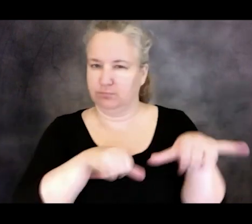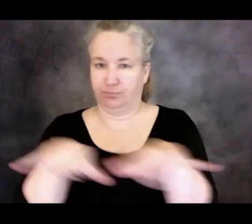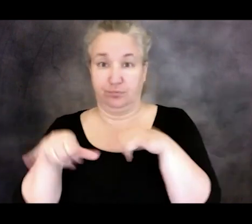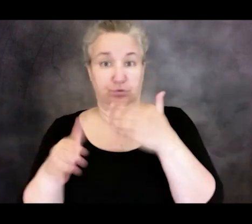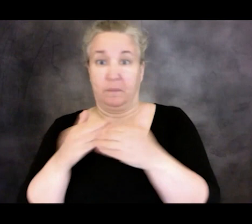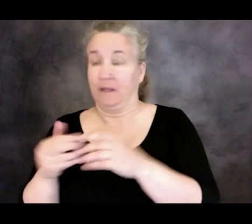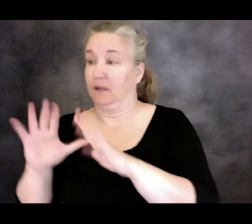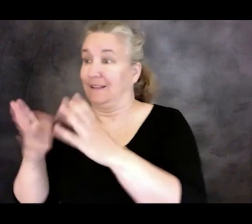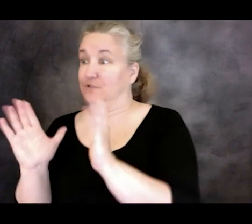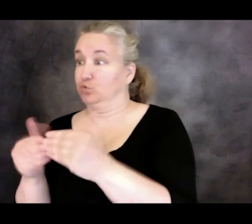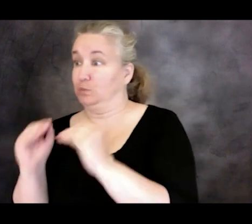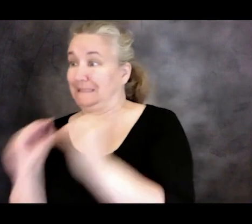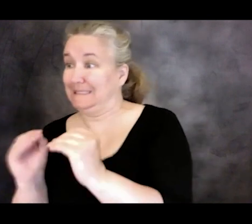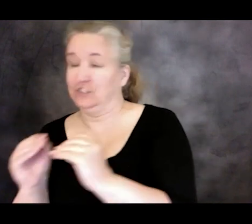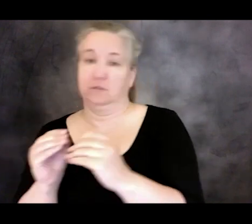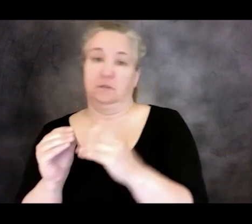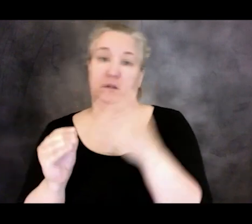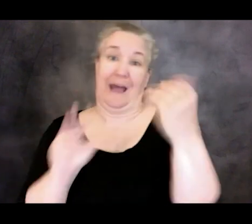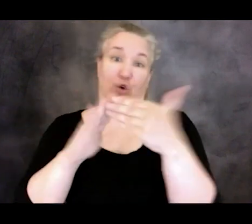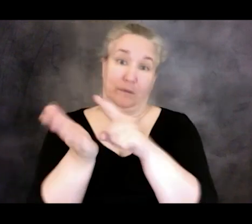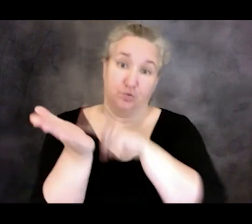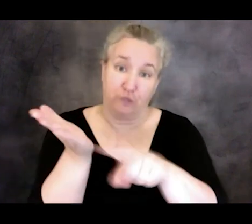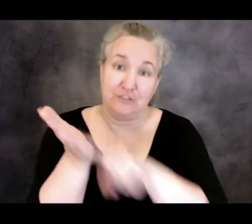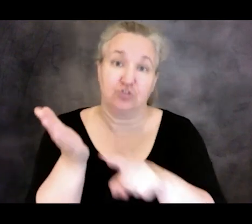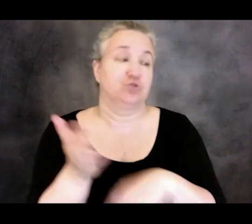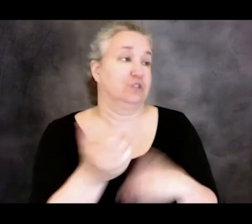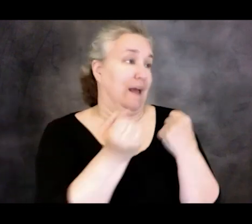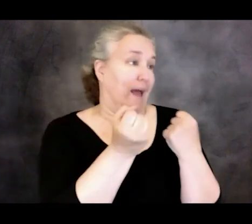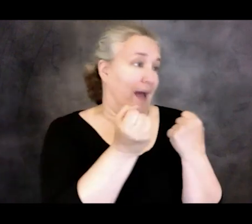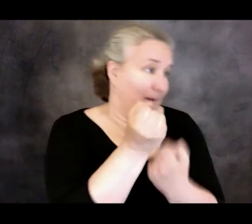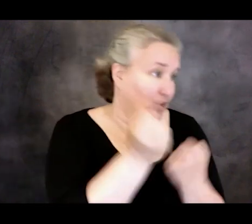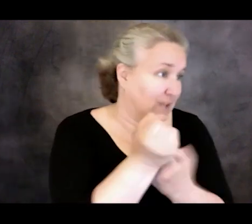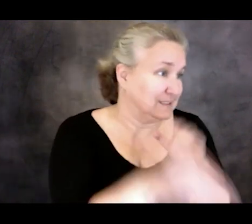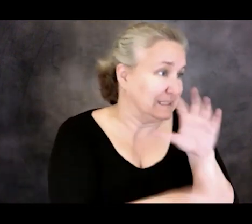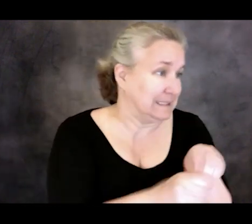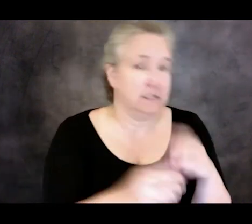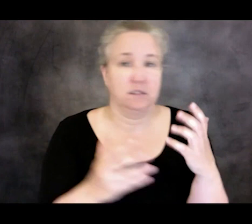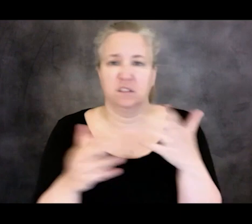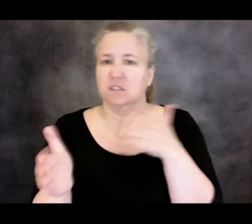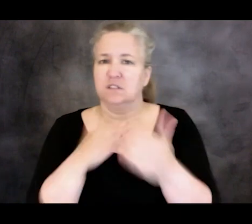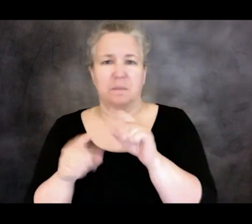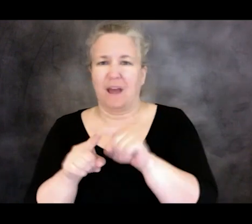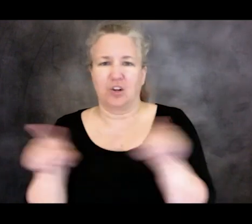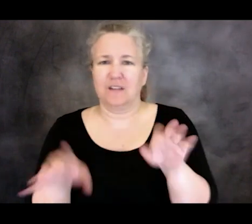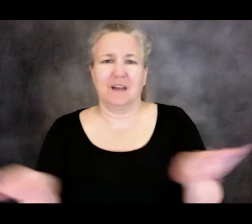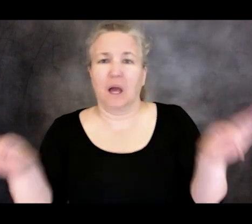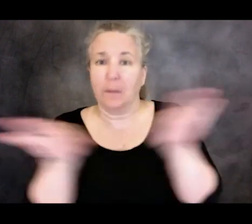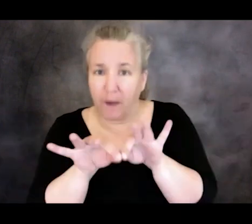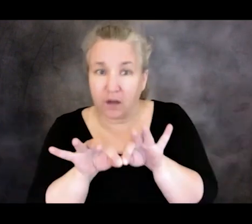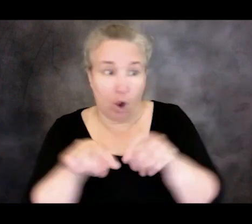we're doing research out in the community, whether we're advocating, we're doing advocacy work, not to put people in harm's